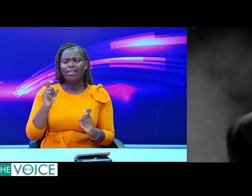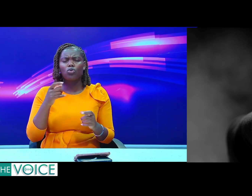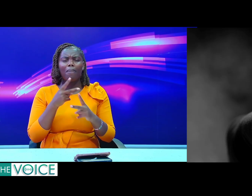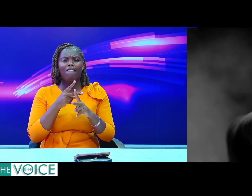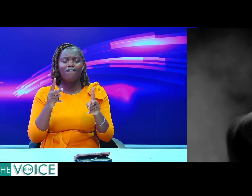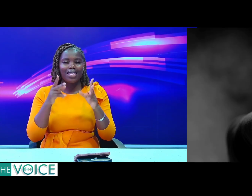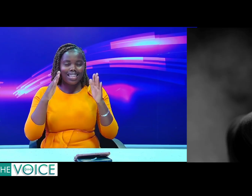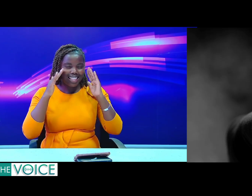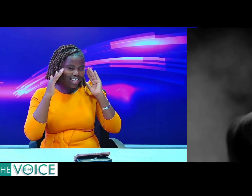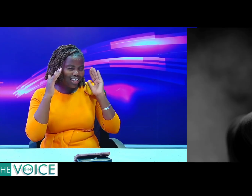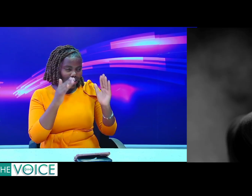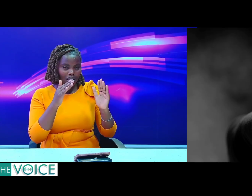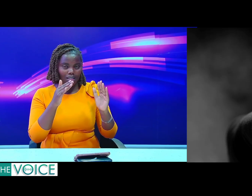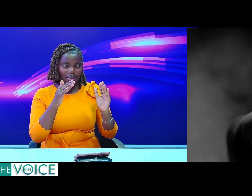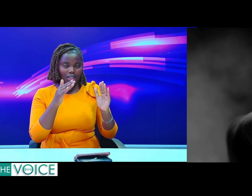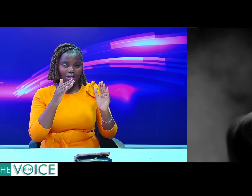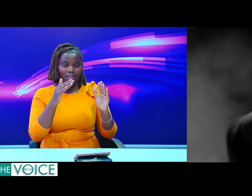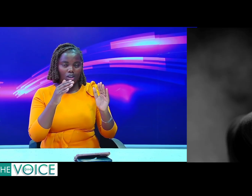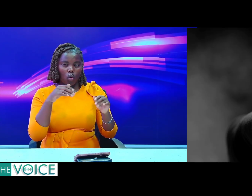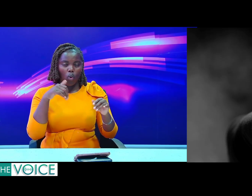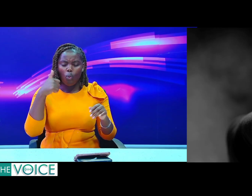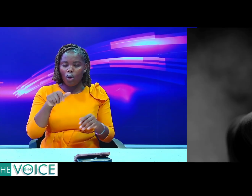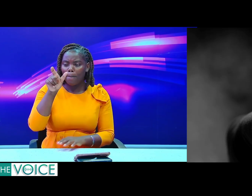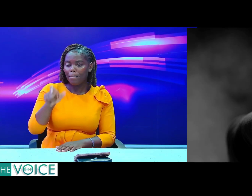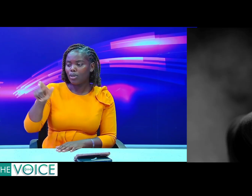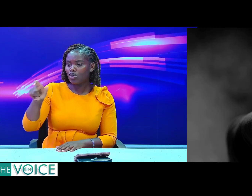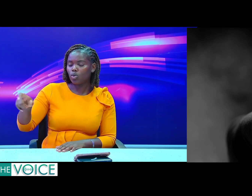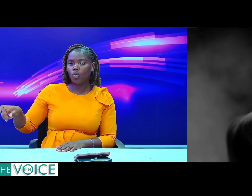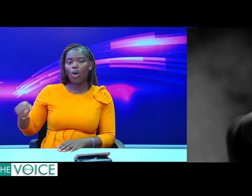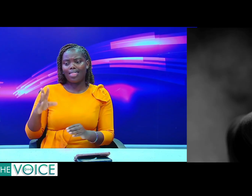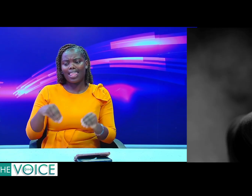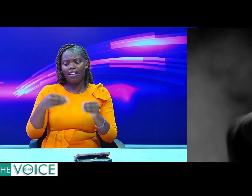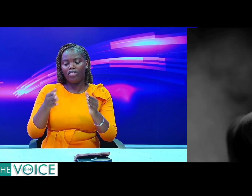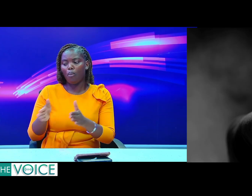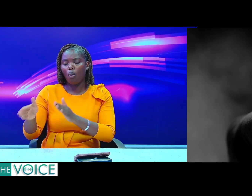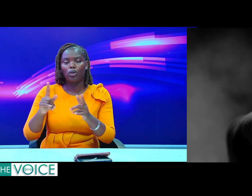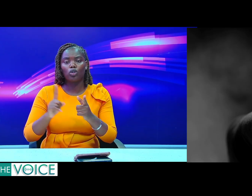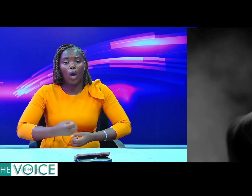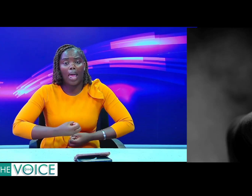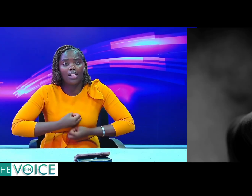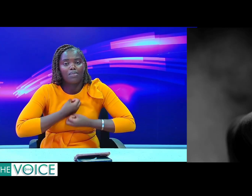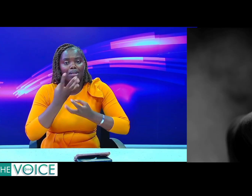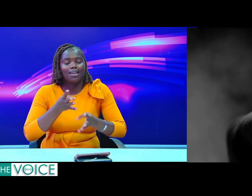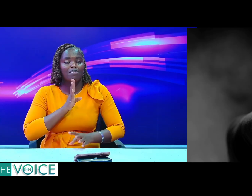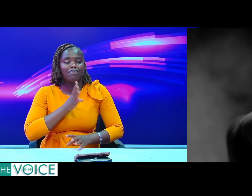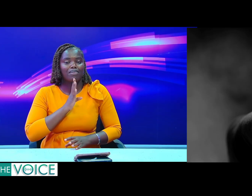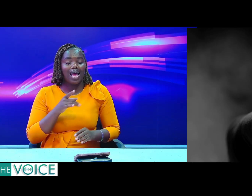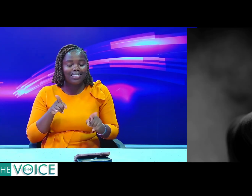should have visual representation of that information, that whenever they see it, they can be able to understand what is